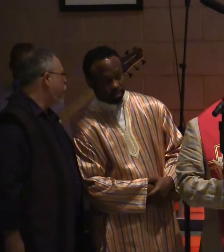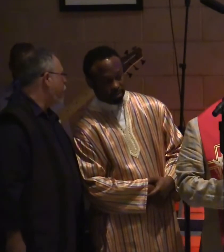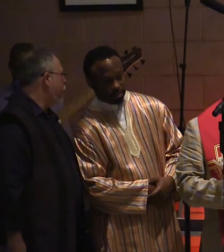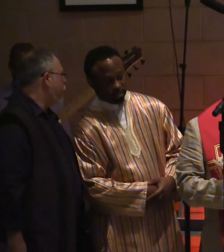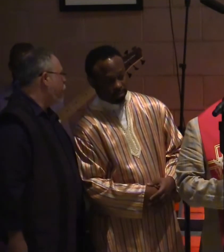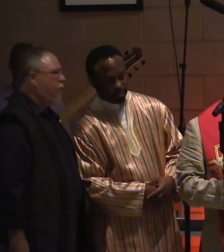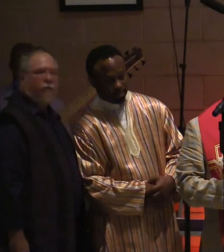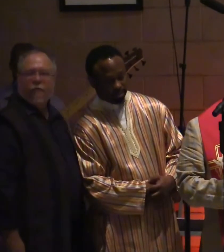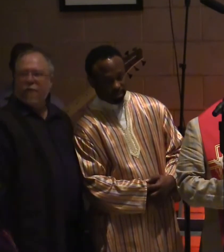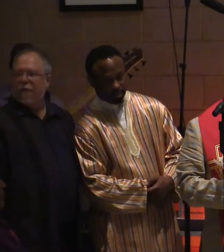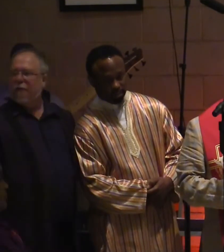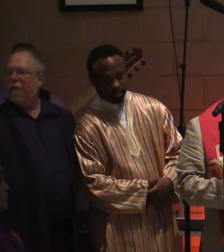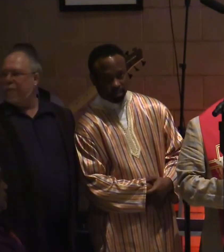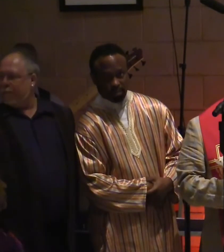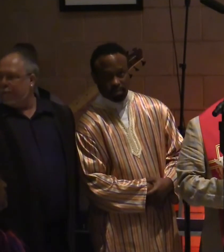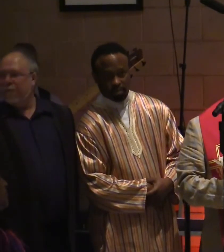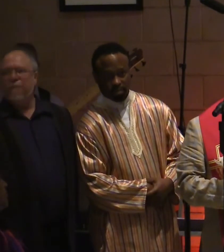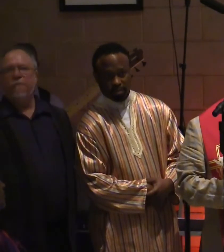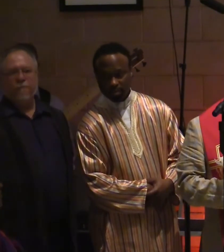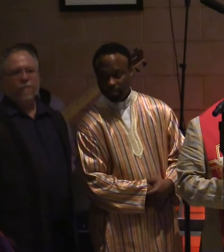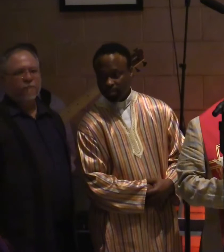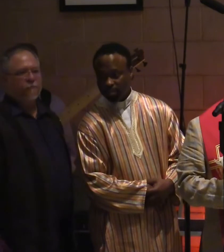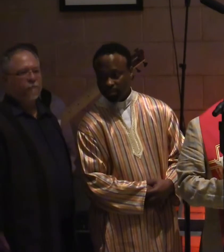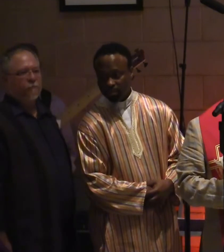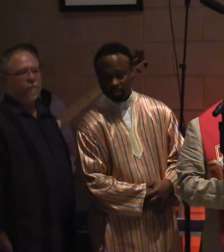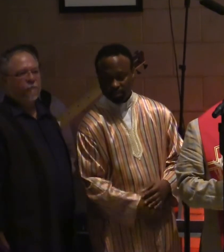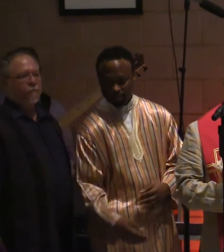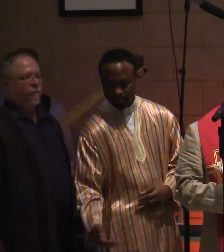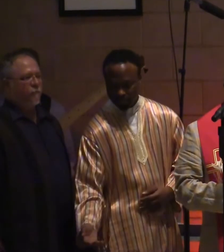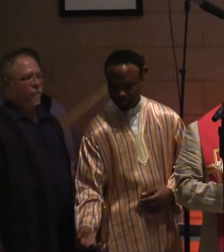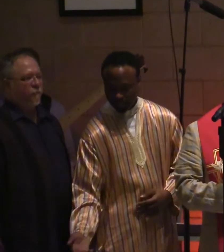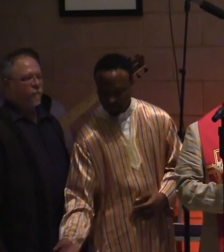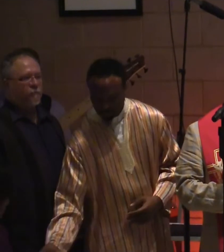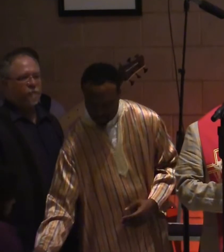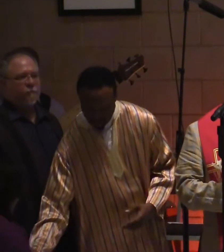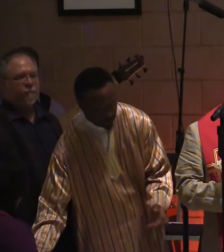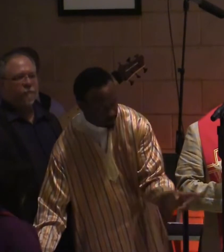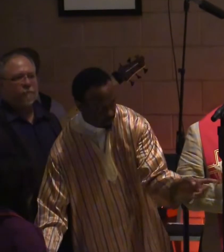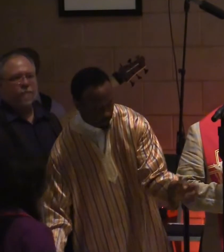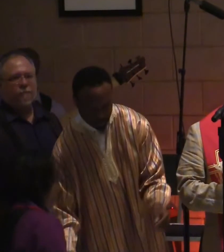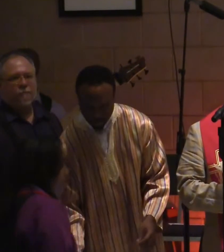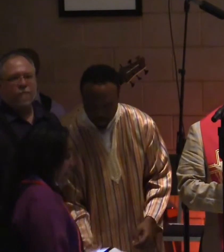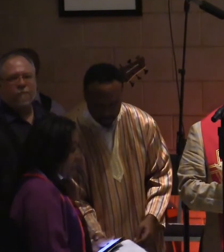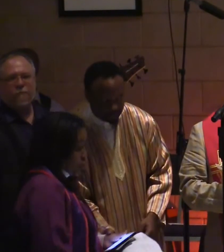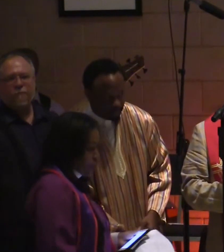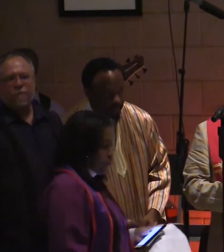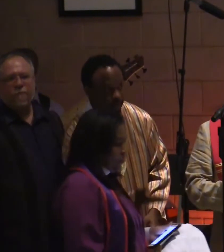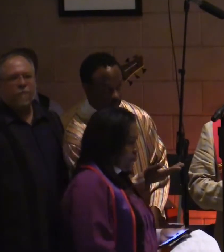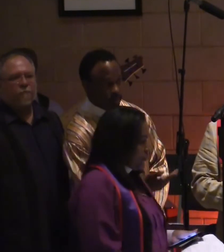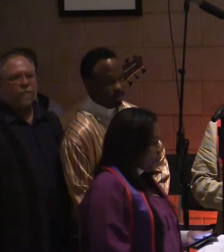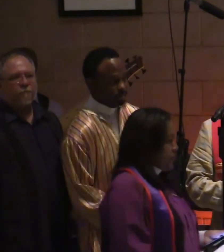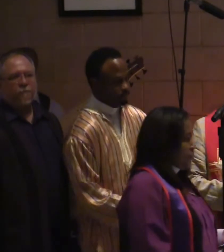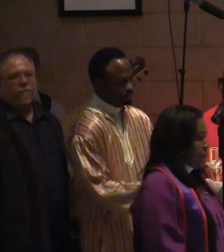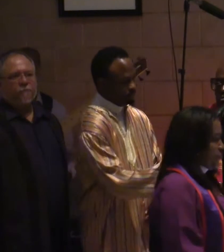David Mariner from the DC Center, as well as Nancy McMahon Farrar, and Charles